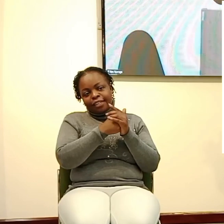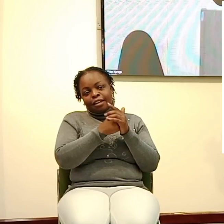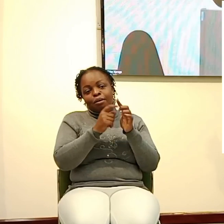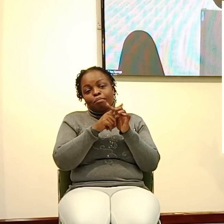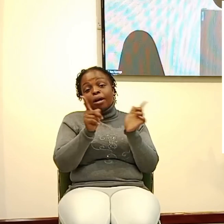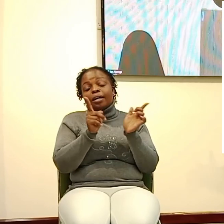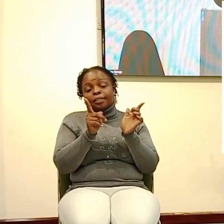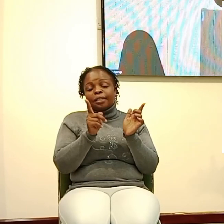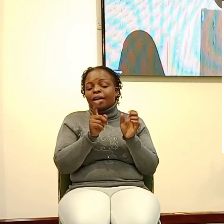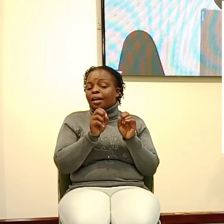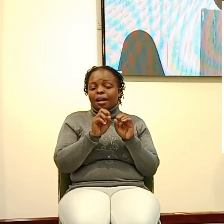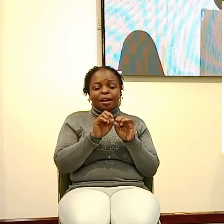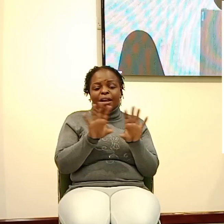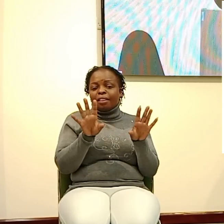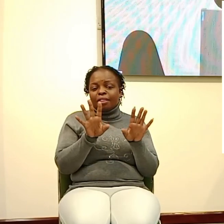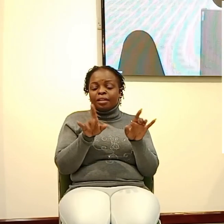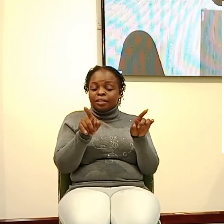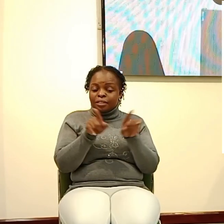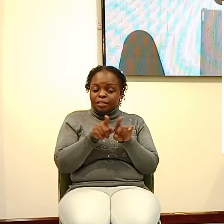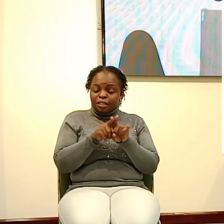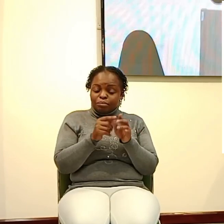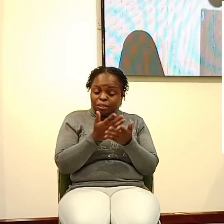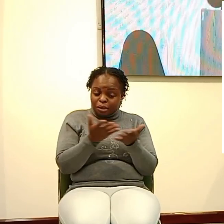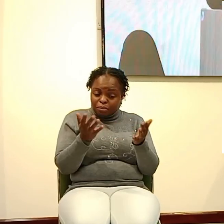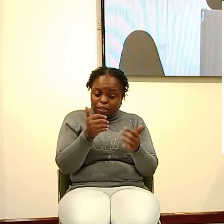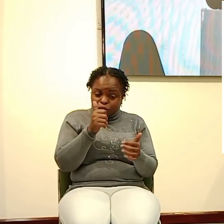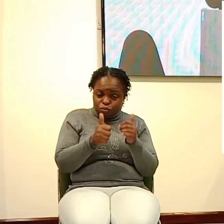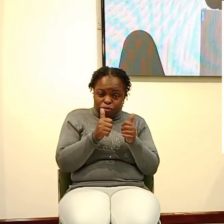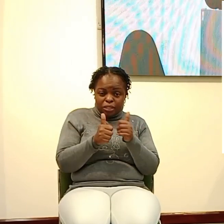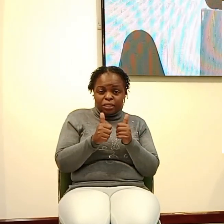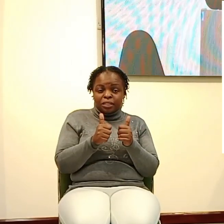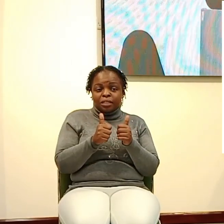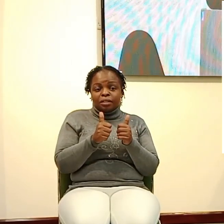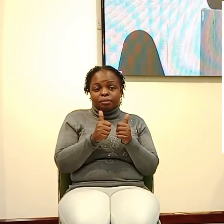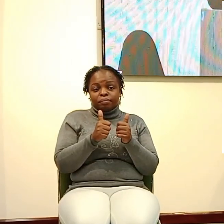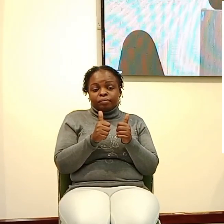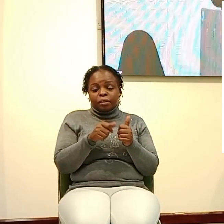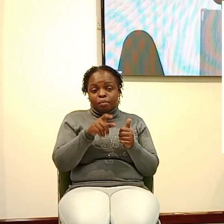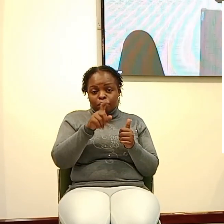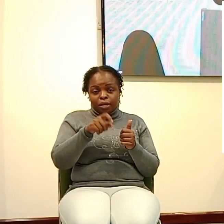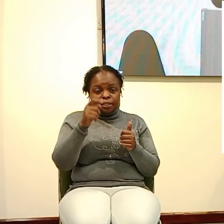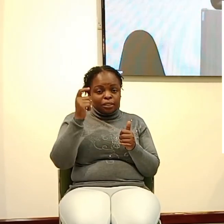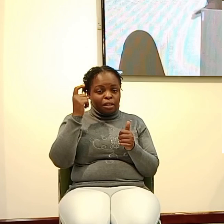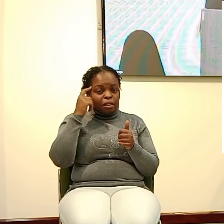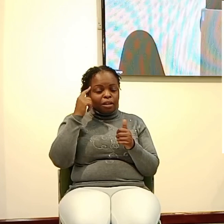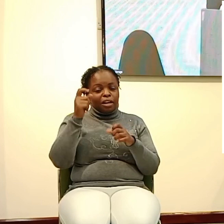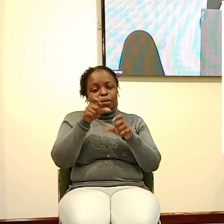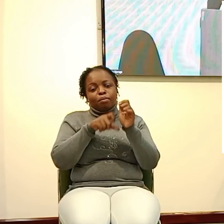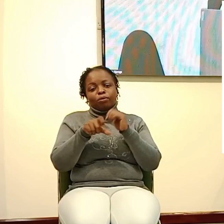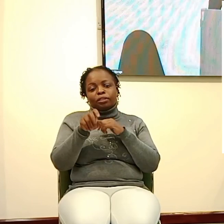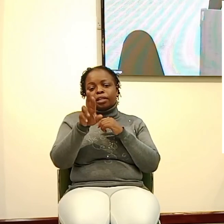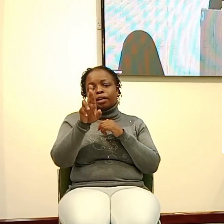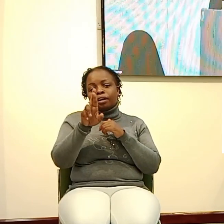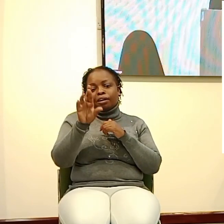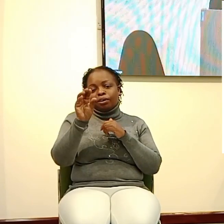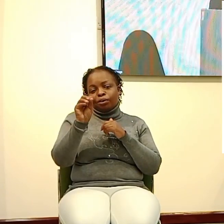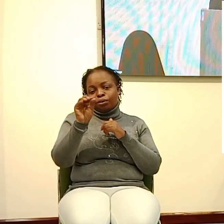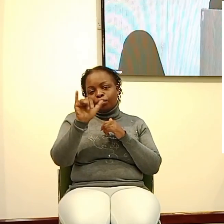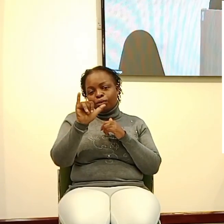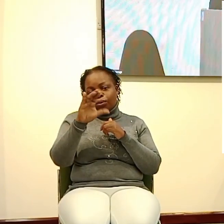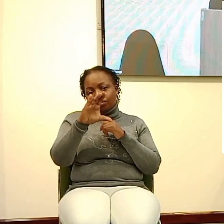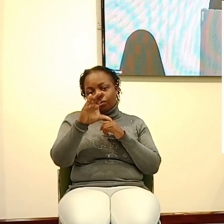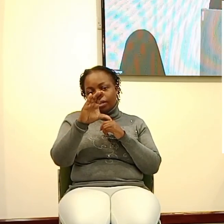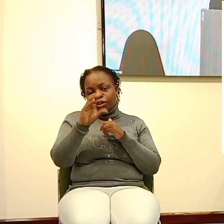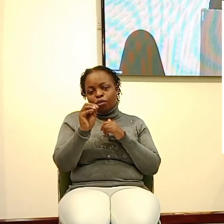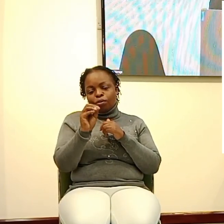But nothing, even something like, think about something like Royco Juicy Mix. You all know Royco.